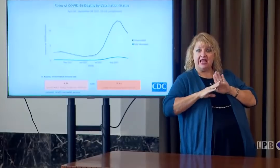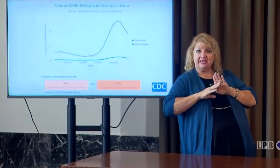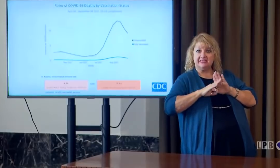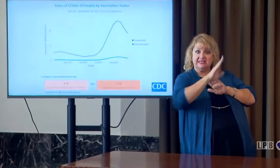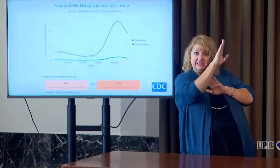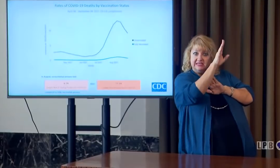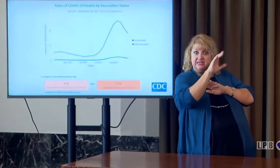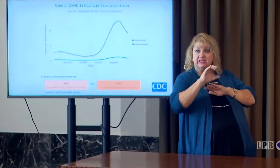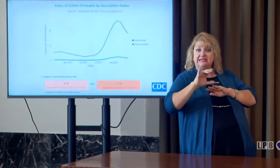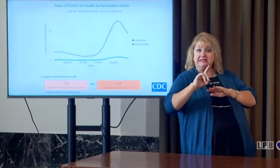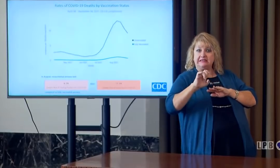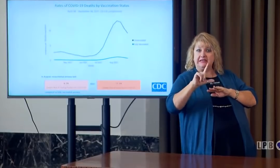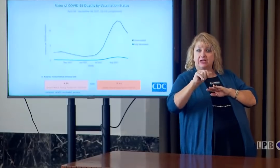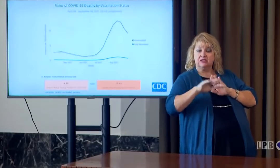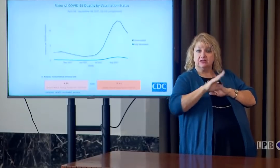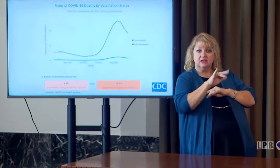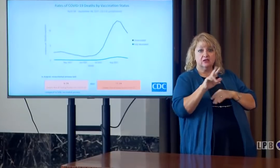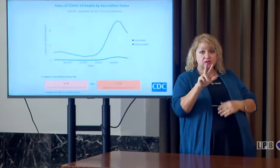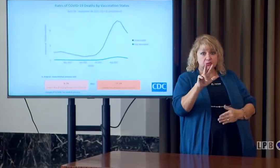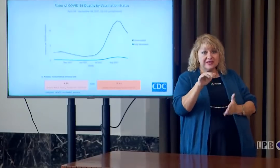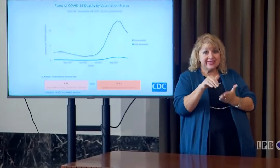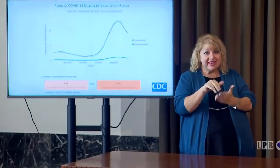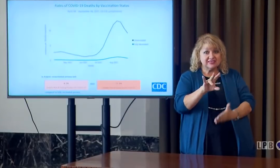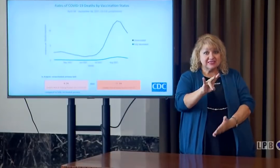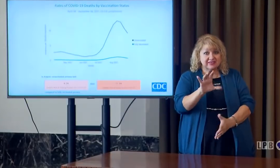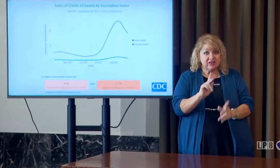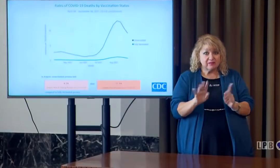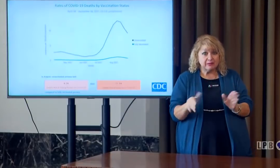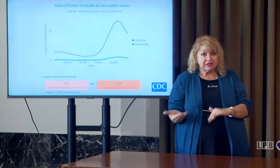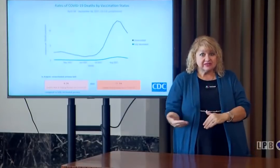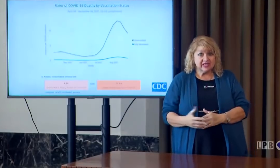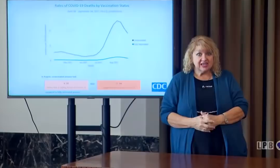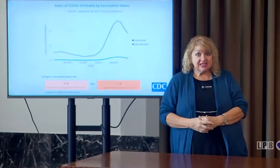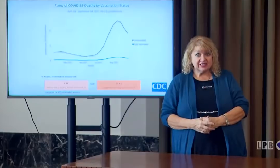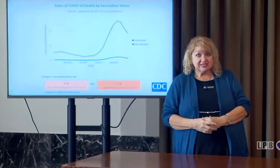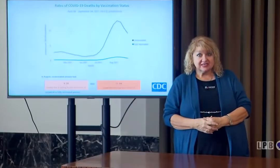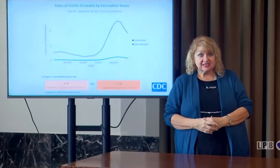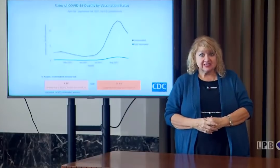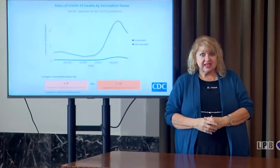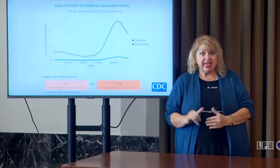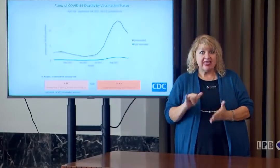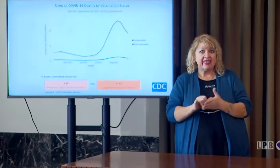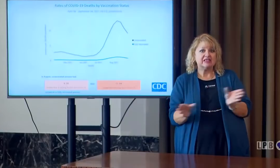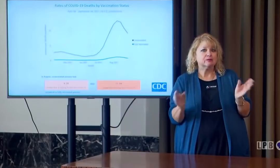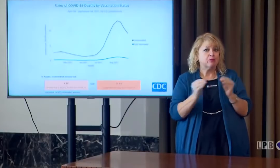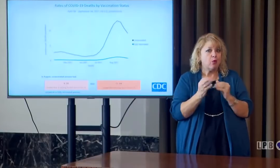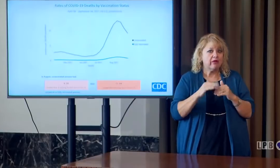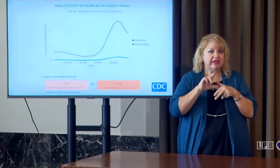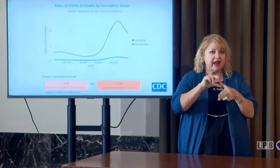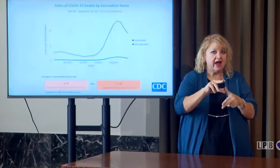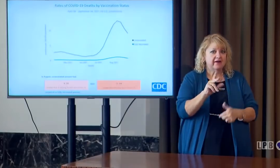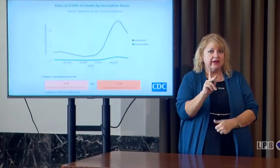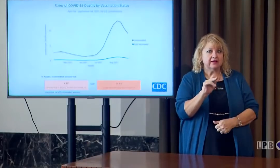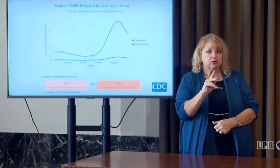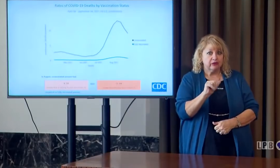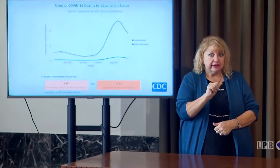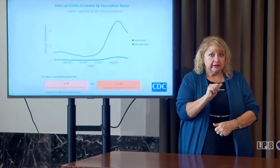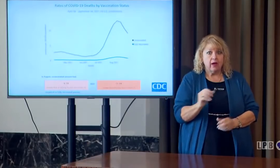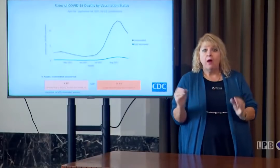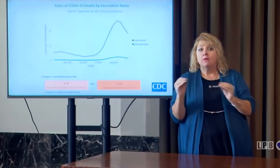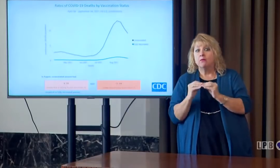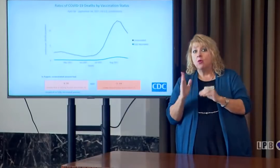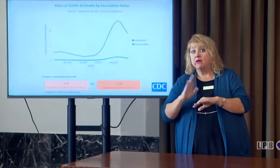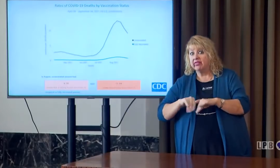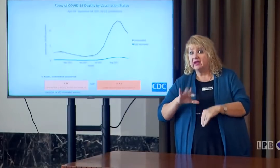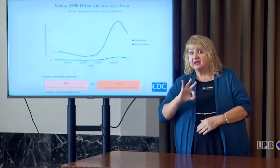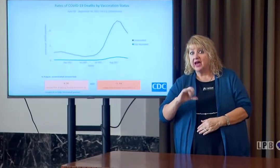3,700 Louisianans. More than Katrina, more than 9/11. 3,700